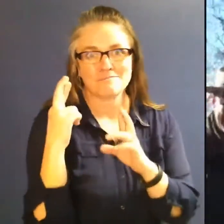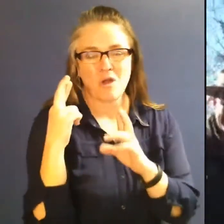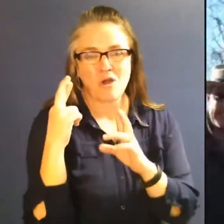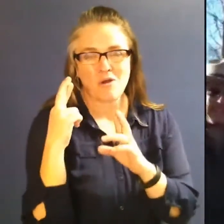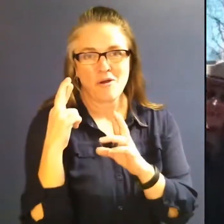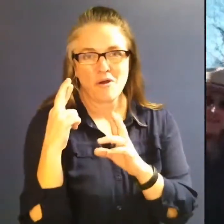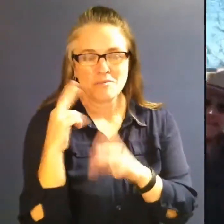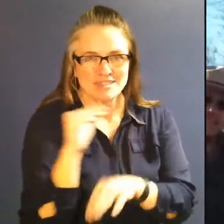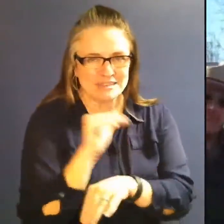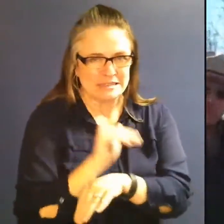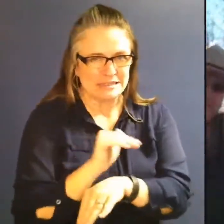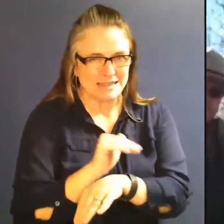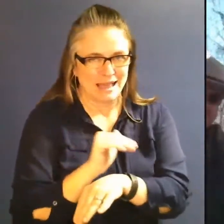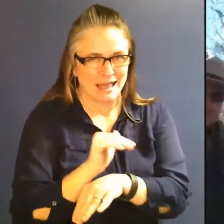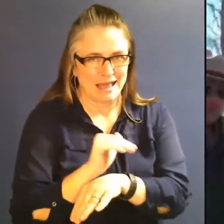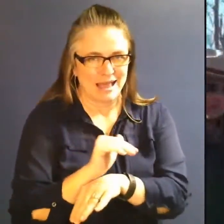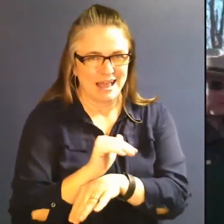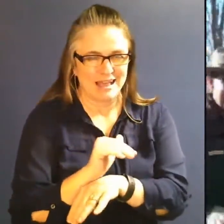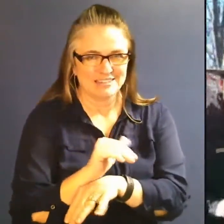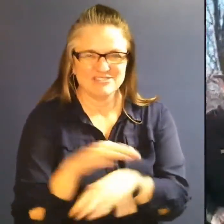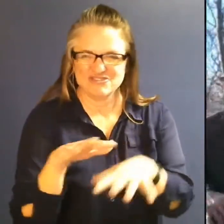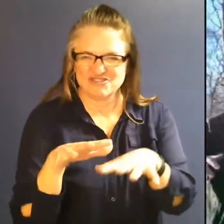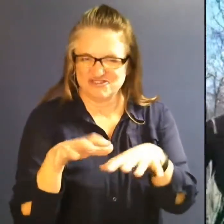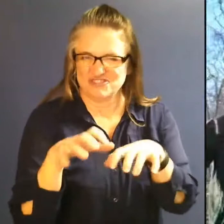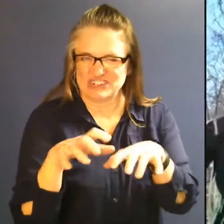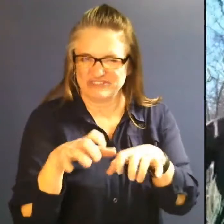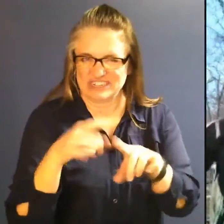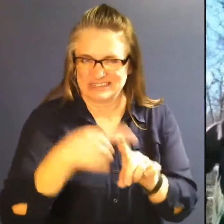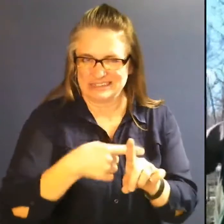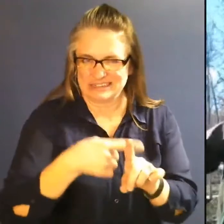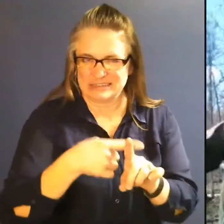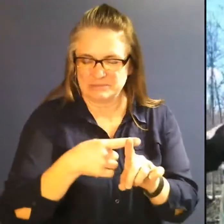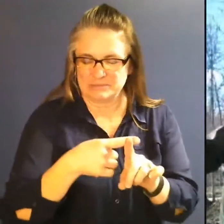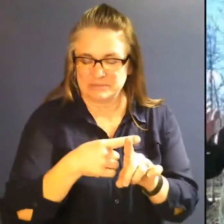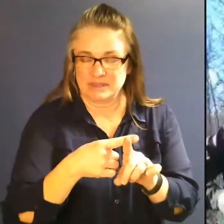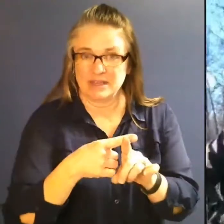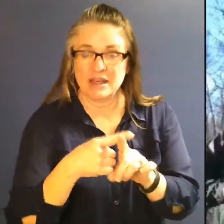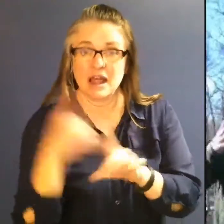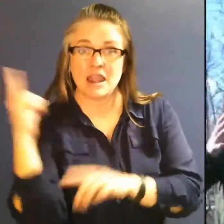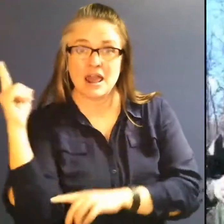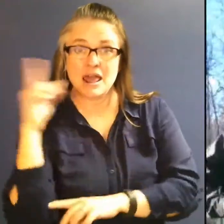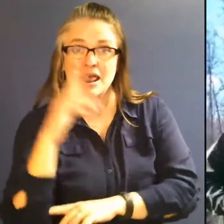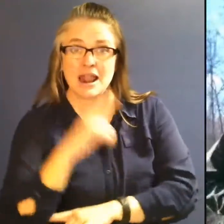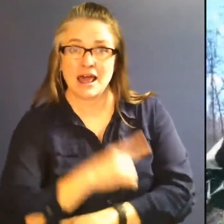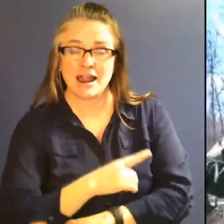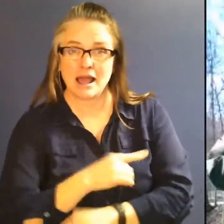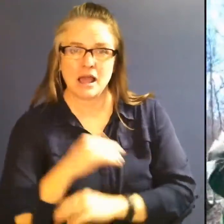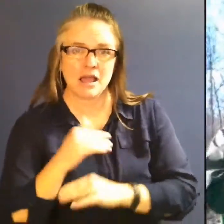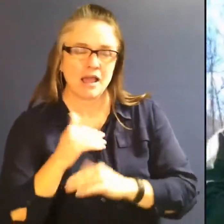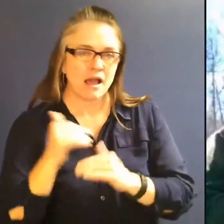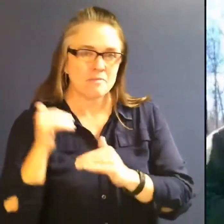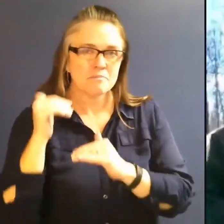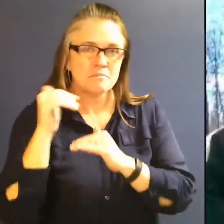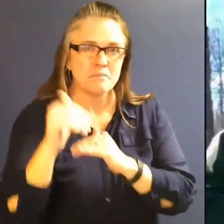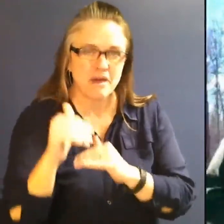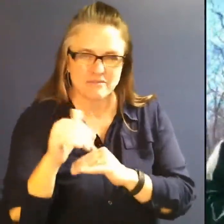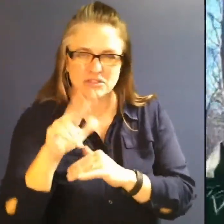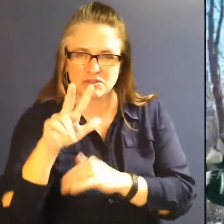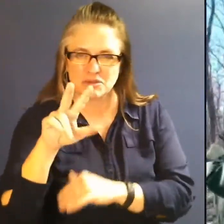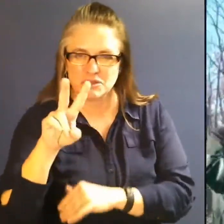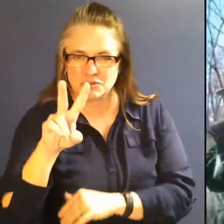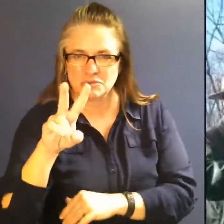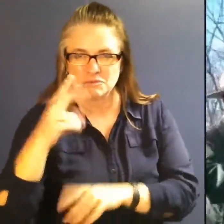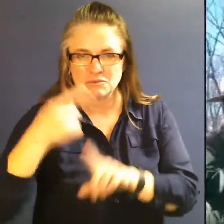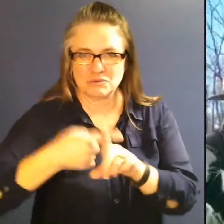the nights get into the freezing temperatures, and then during the day it gets above freezing, and that's when we really have that movement of sap in the